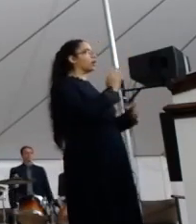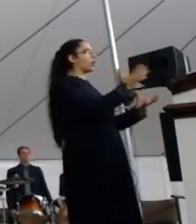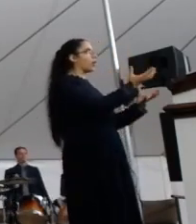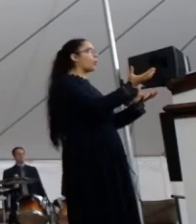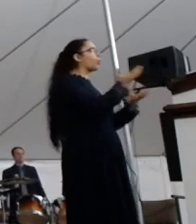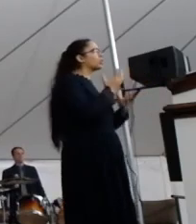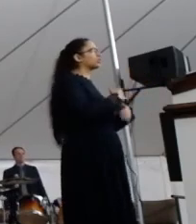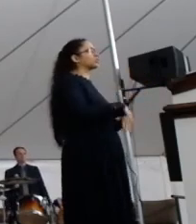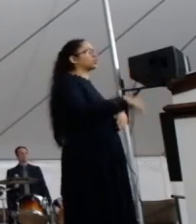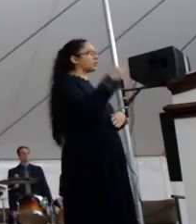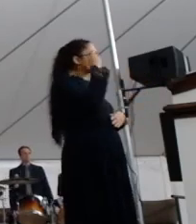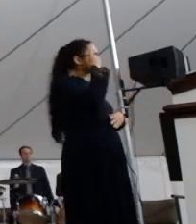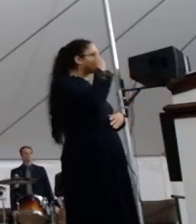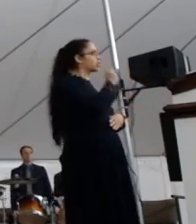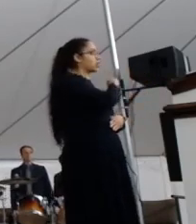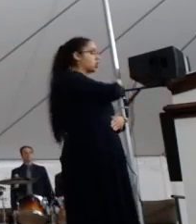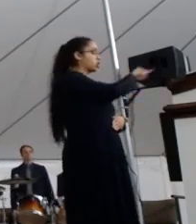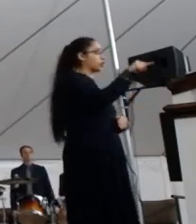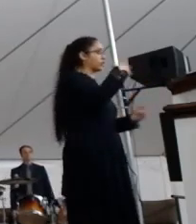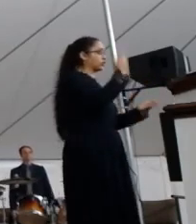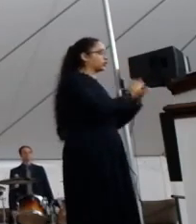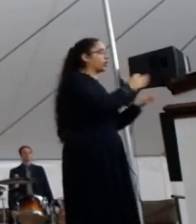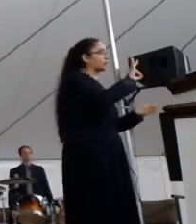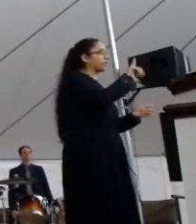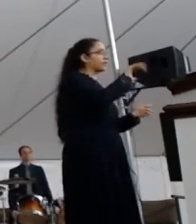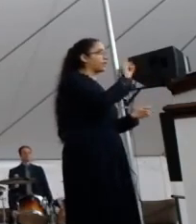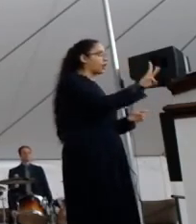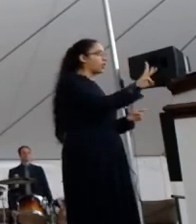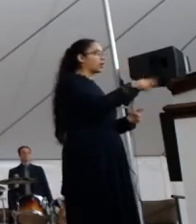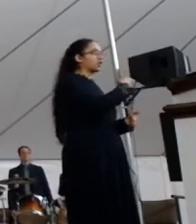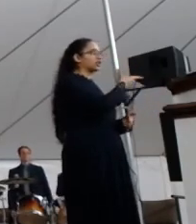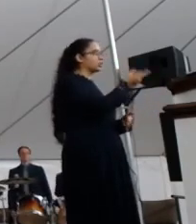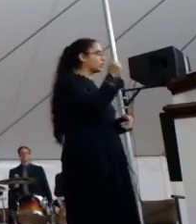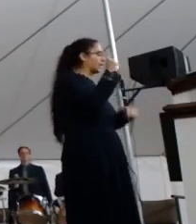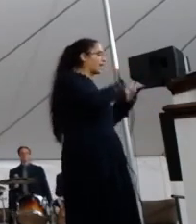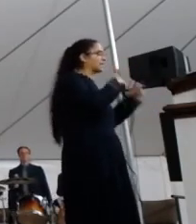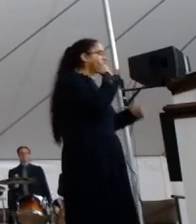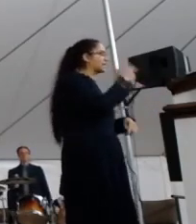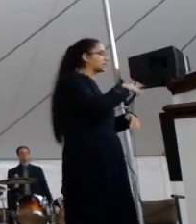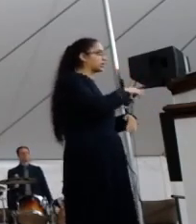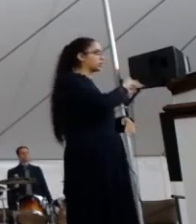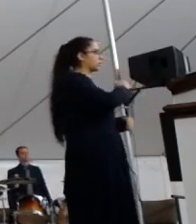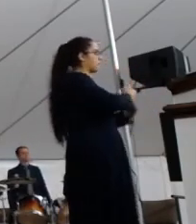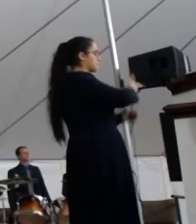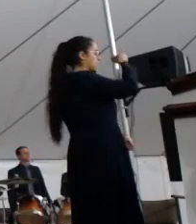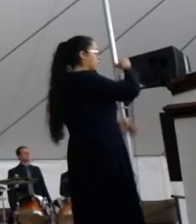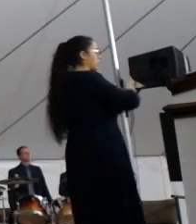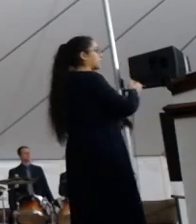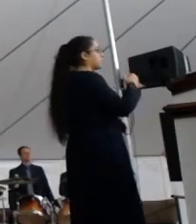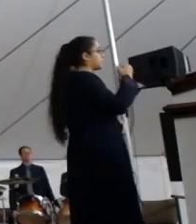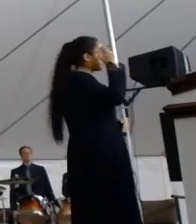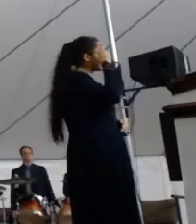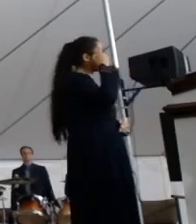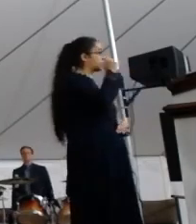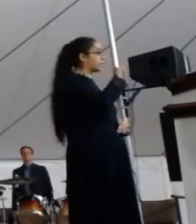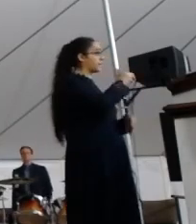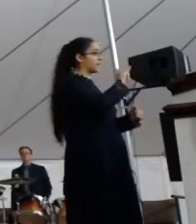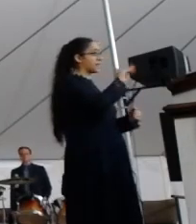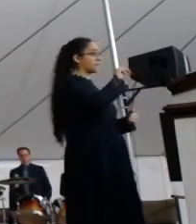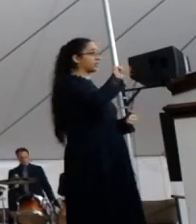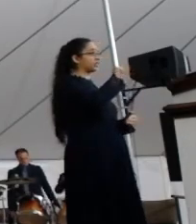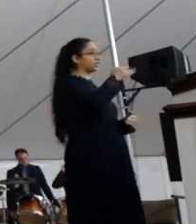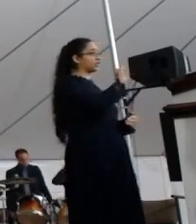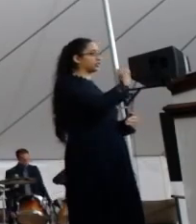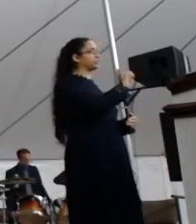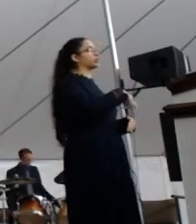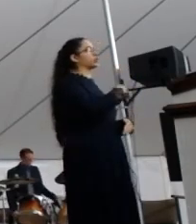stopped the flow, and you can't even see the mirror anymore. The image you're looking at is not the image that God